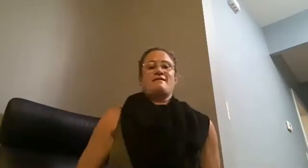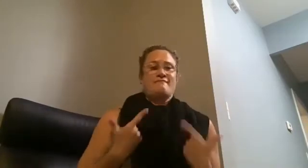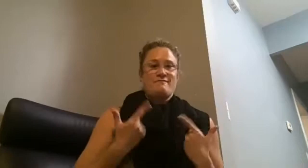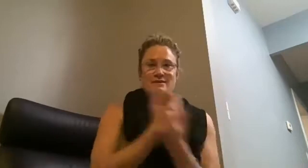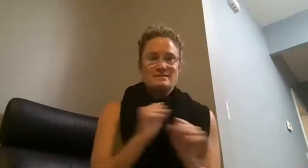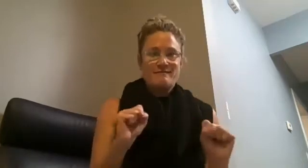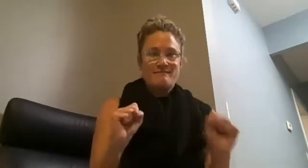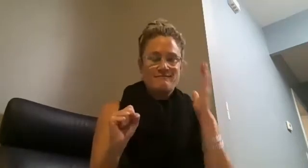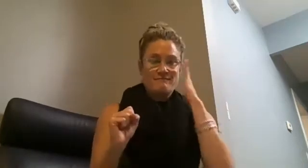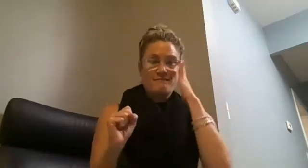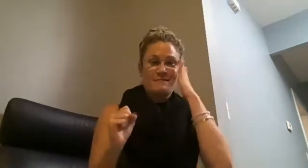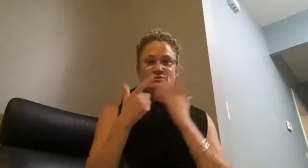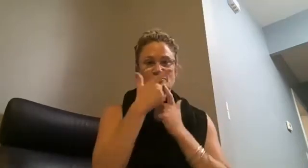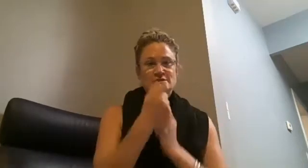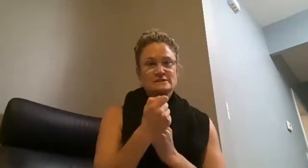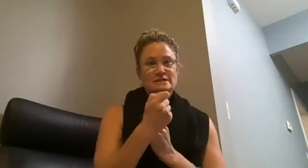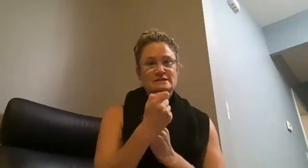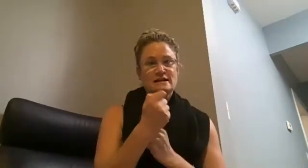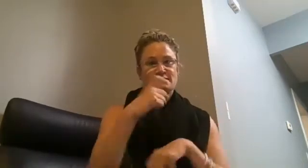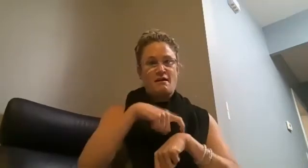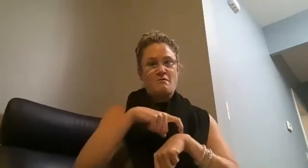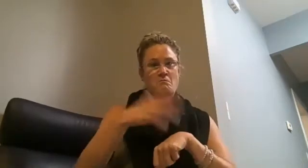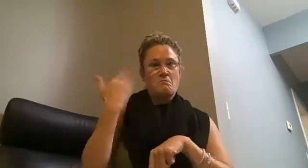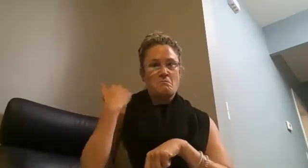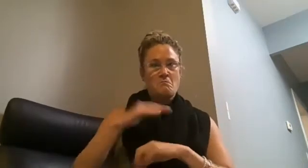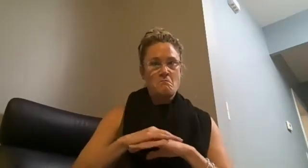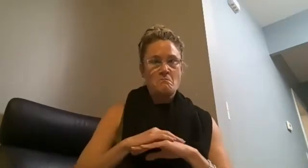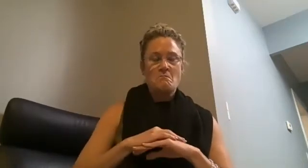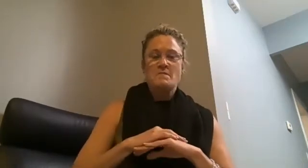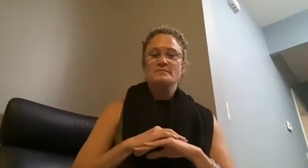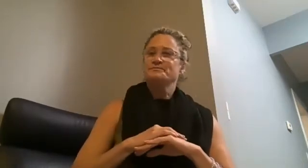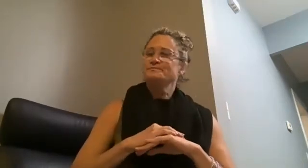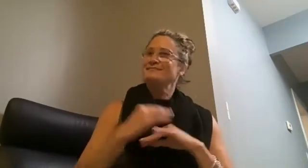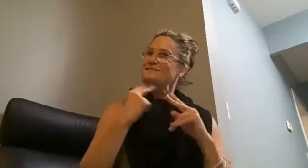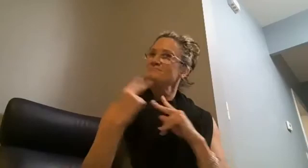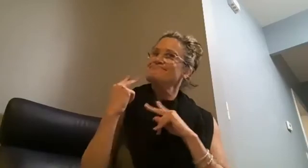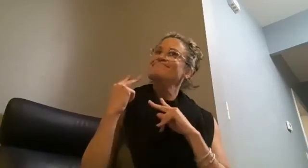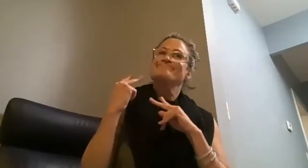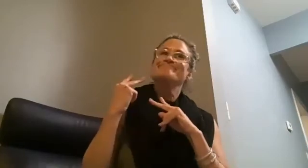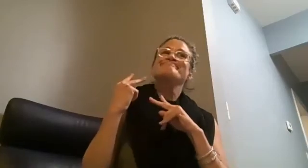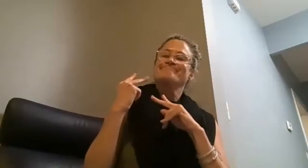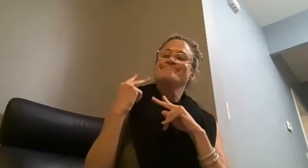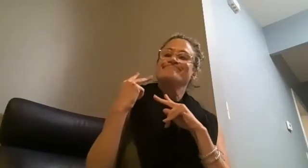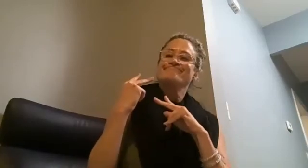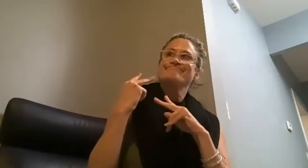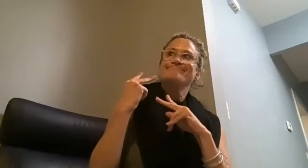here's the interesting thing about that period of time. In hindsight, I don't actually think any one of those guys